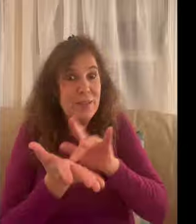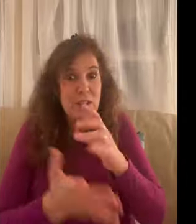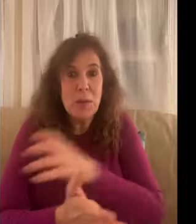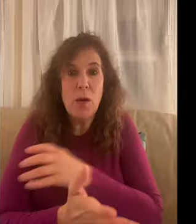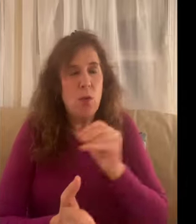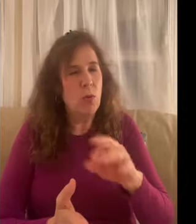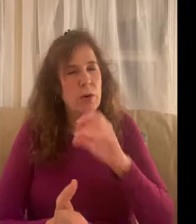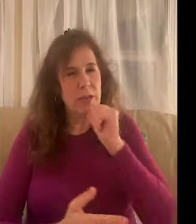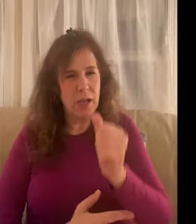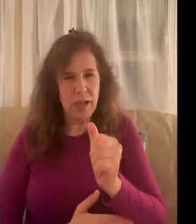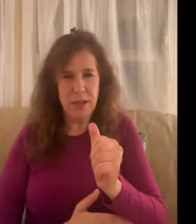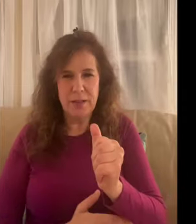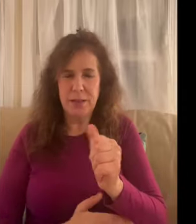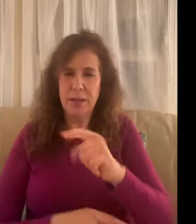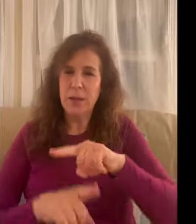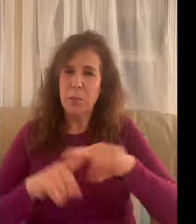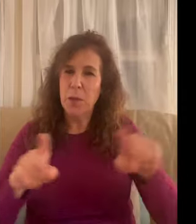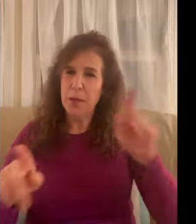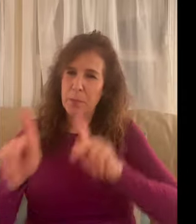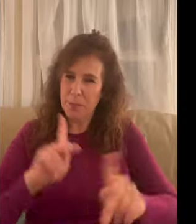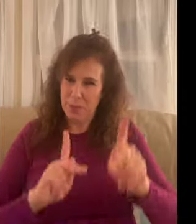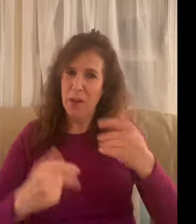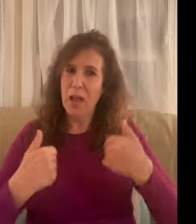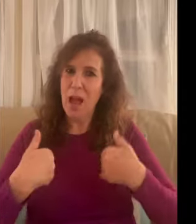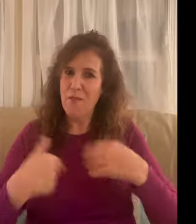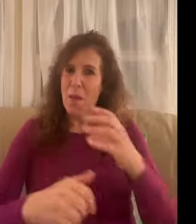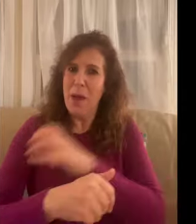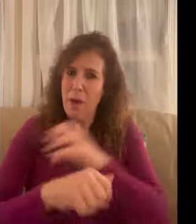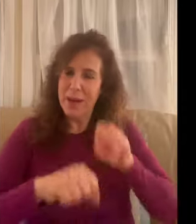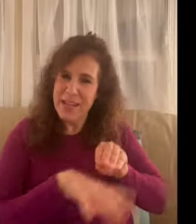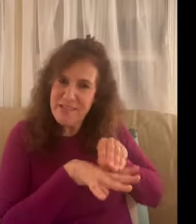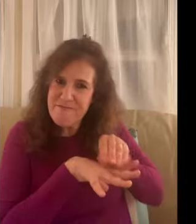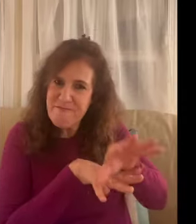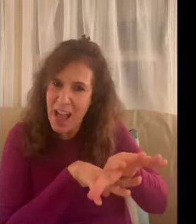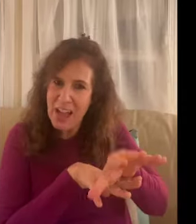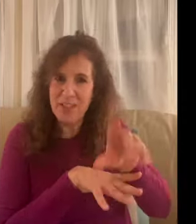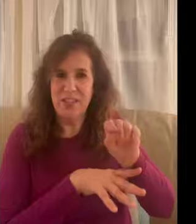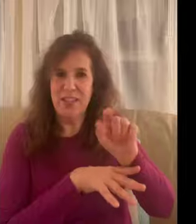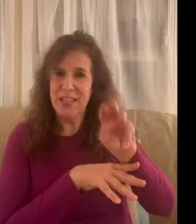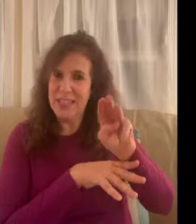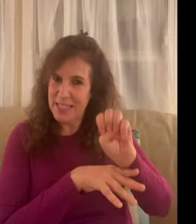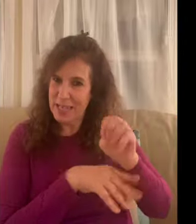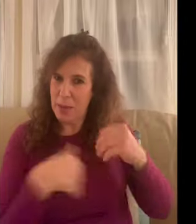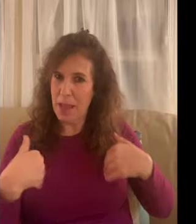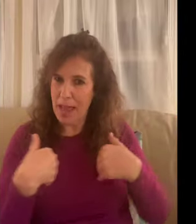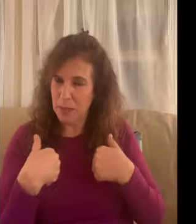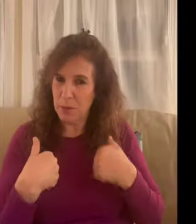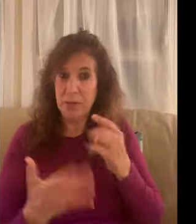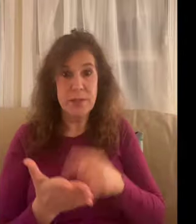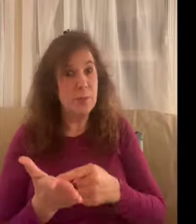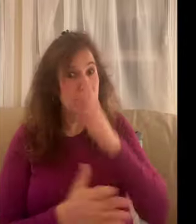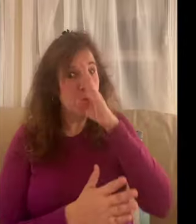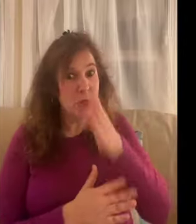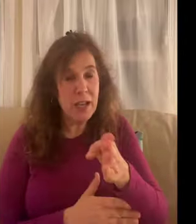but somehow people have a power sometimes to tame animals, to have an effect on animals. sometimes more directly, and here it sounds perhaps